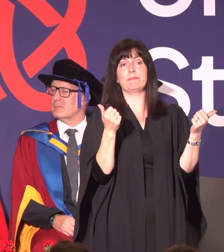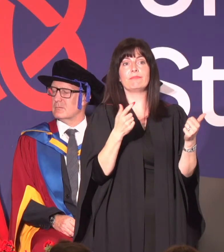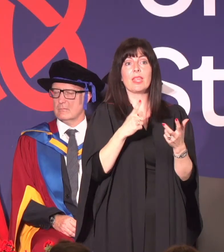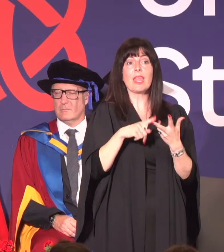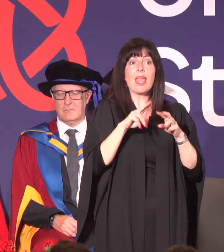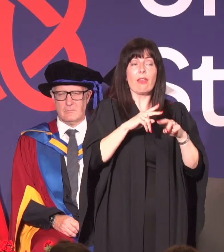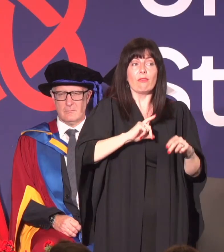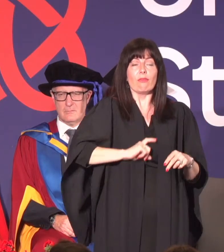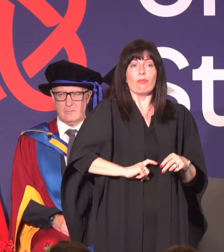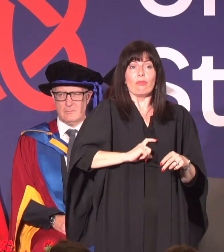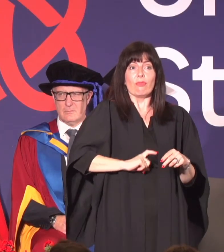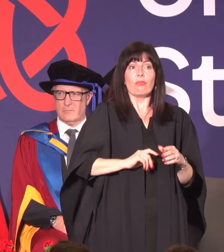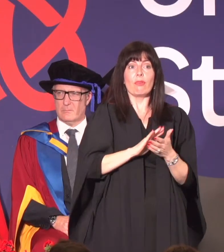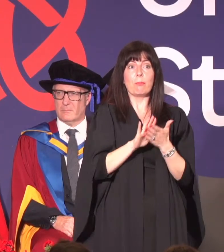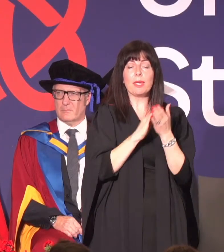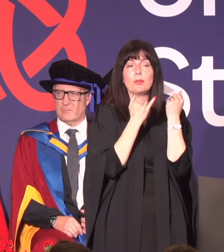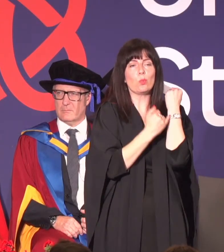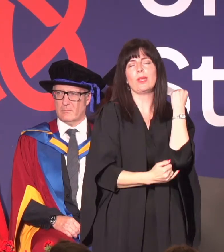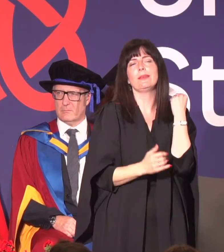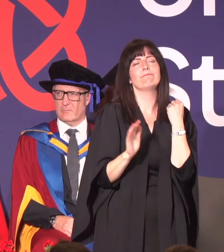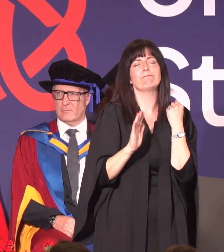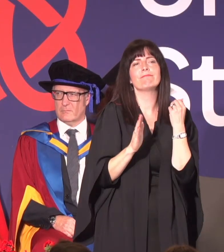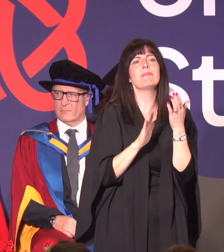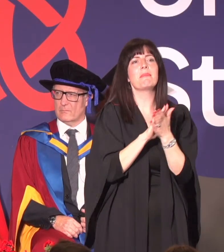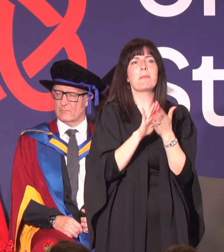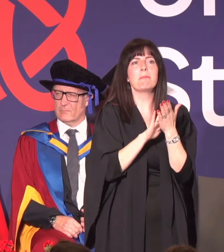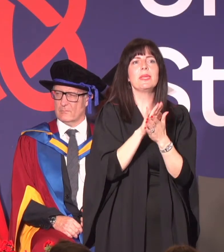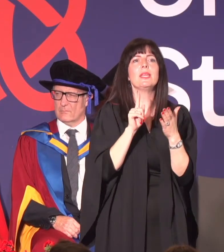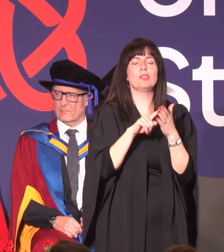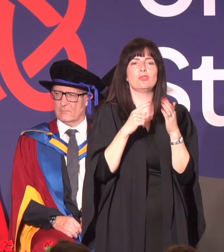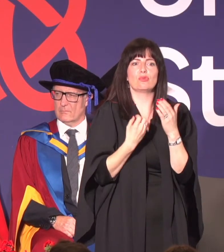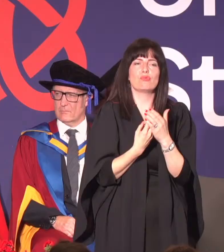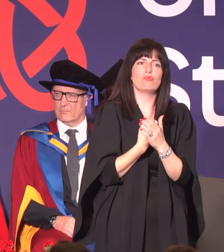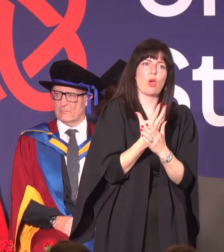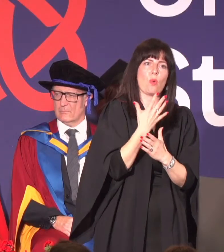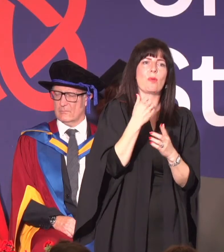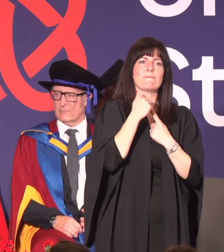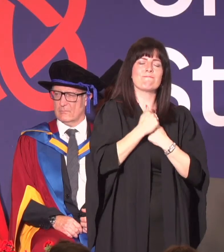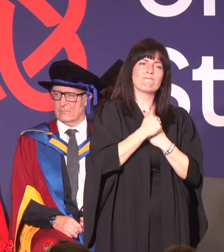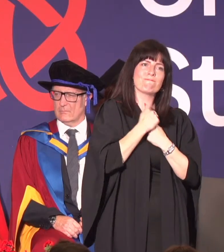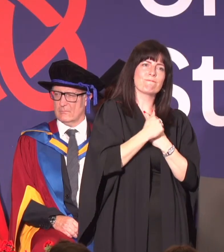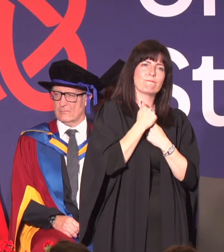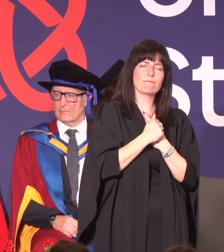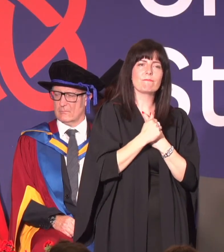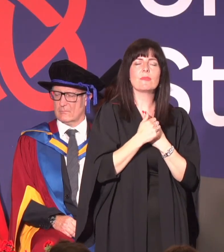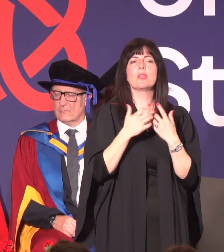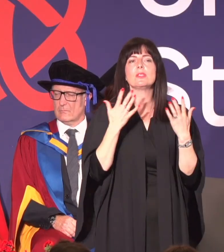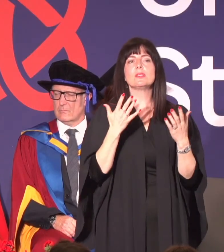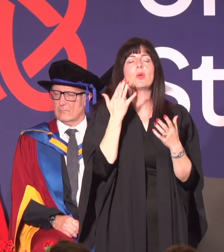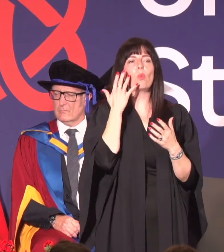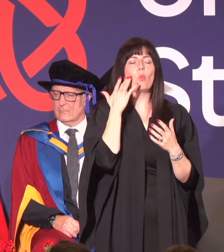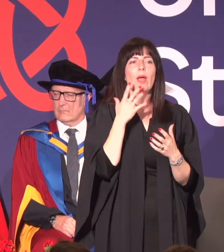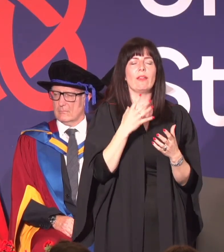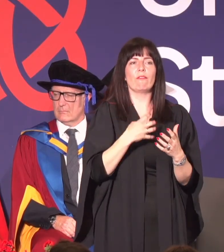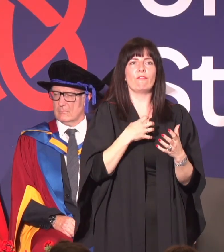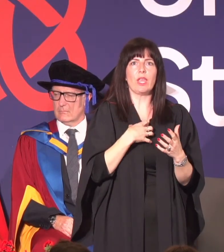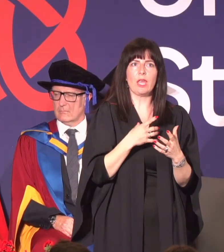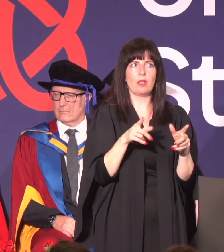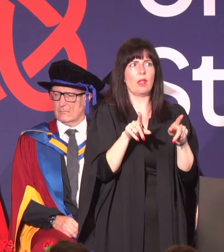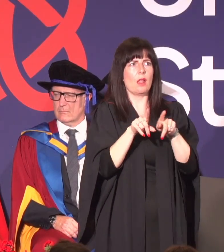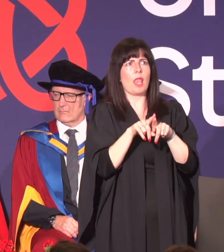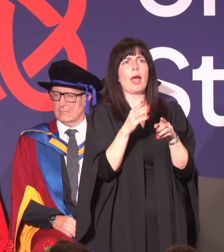Uncertainty is not a weakness, it's a sign that you're pushing into new ground. So when fear taps you on your